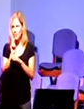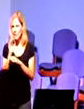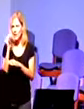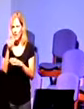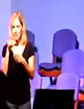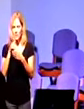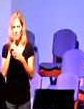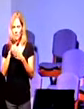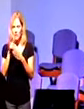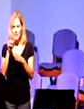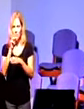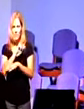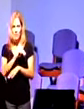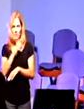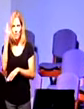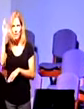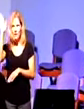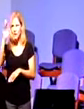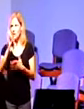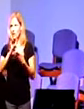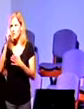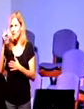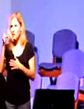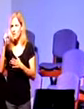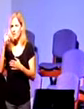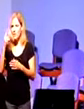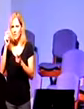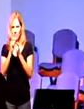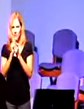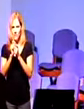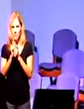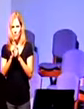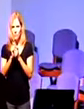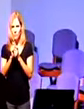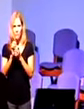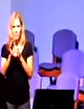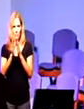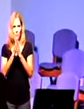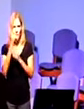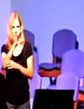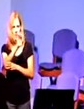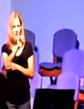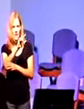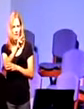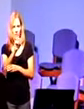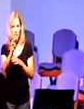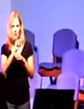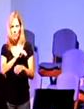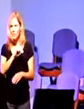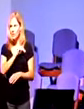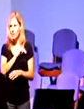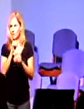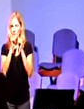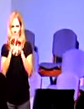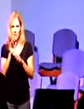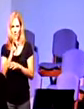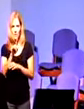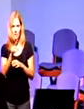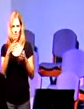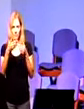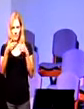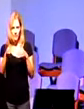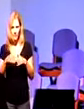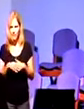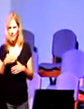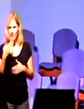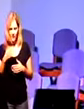our disability ministry for His glory. And would you particularly also pray for Elizabeth and her ministry, that the Lord would bless her, and then we'll be dismissed.